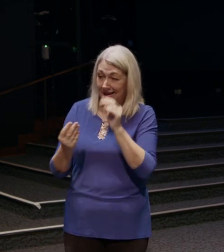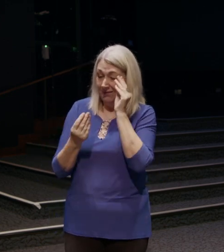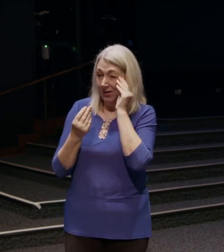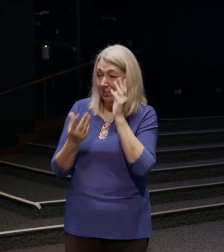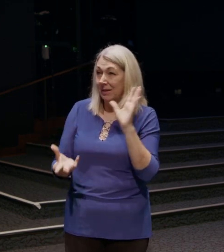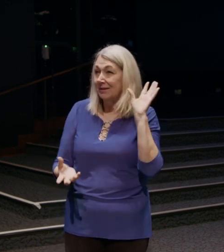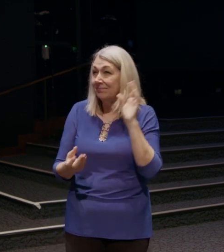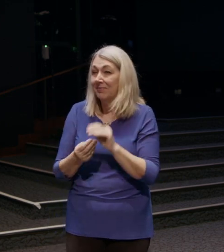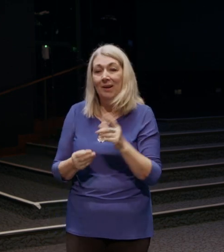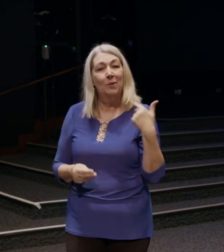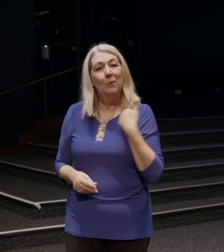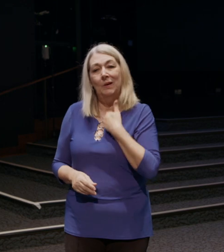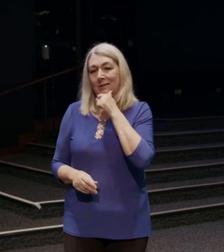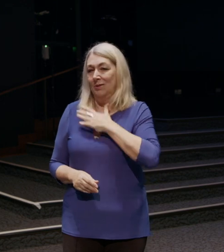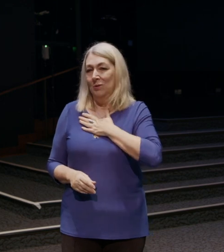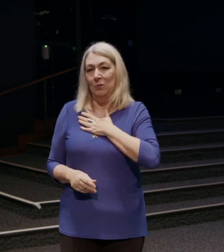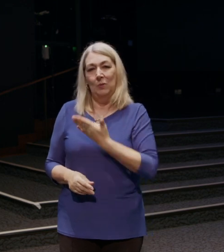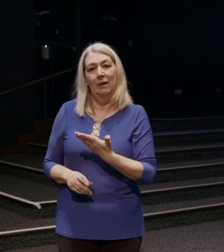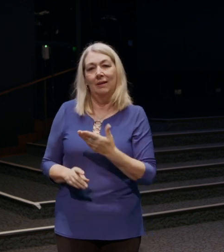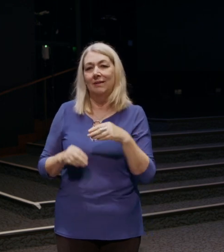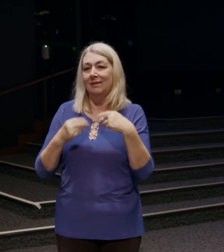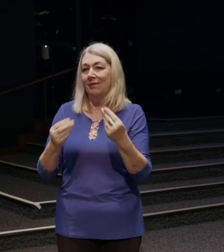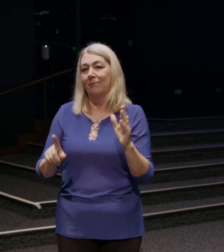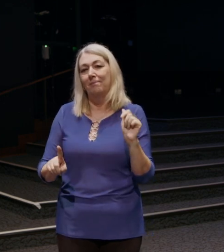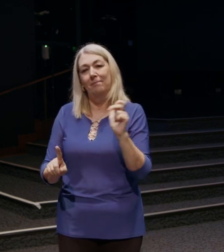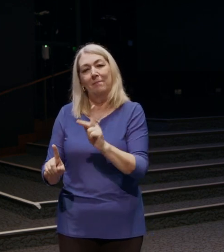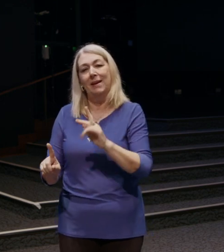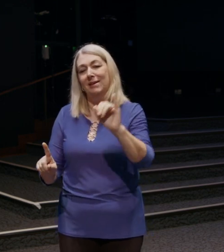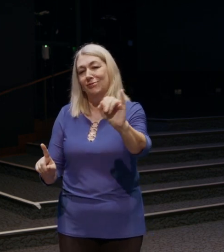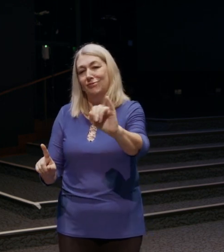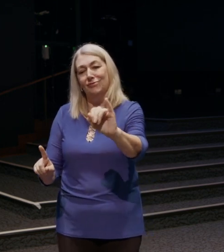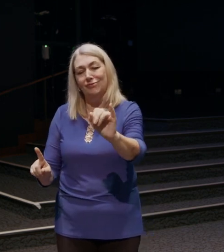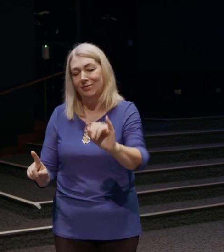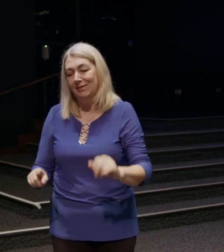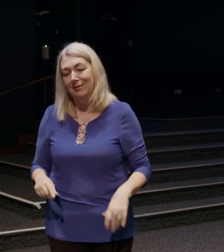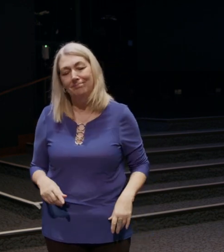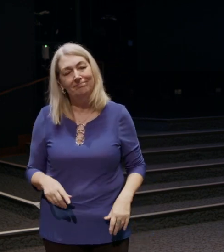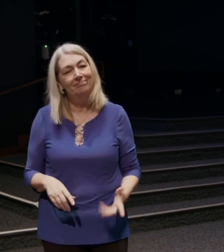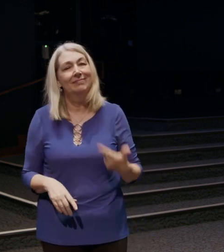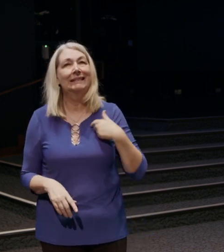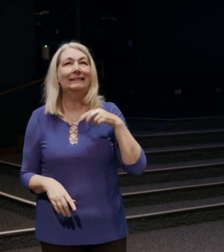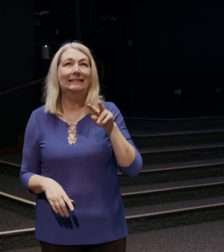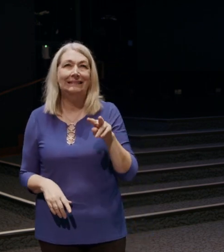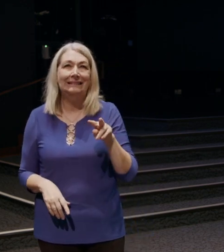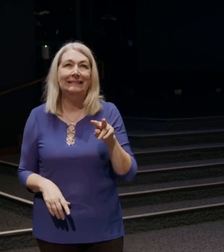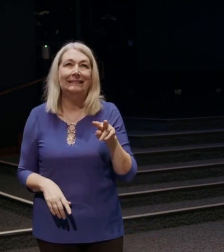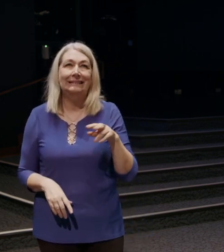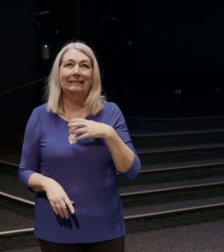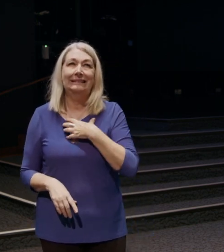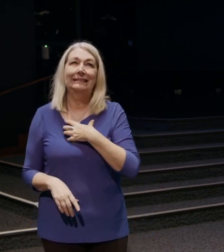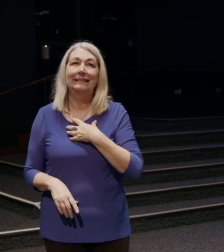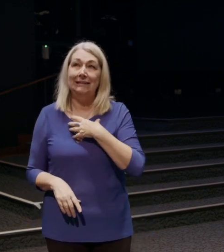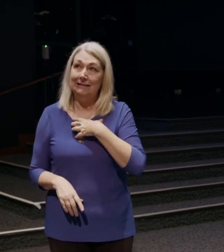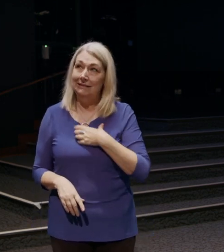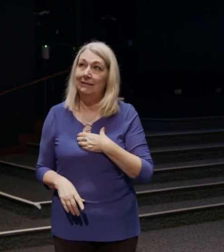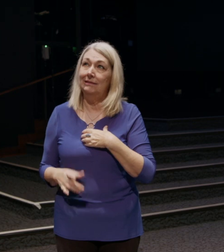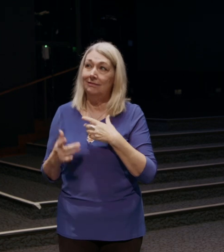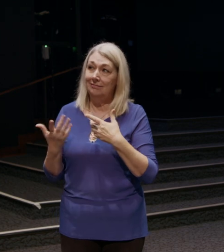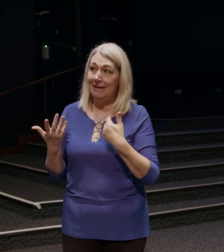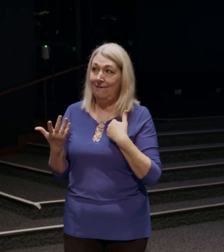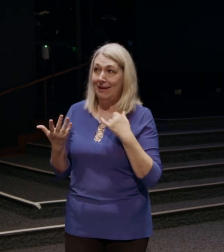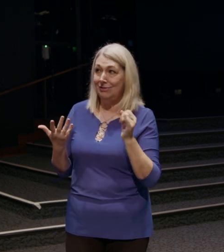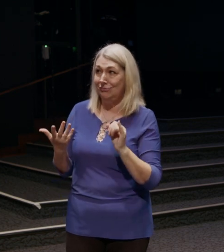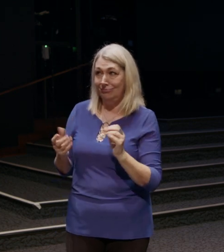to reinstate your automobile insurance policy. I groaned too.